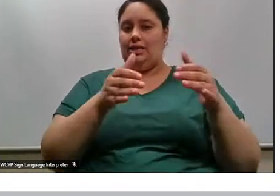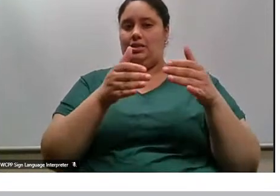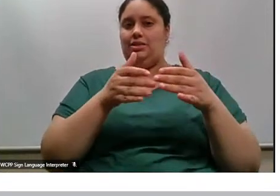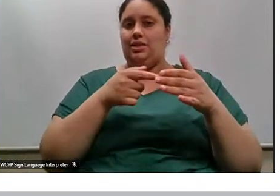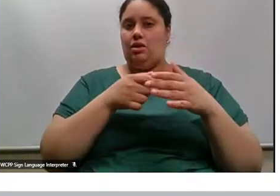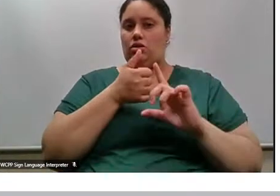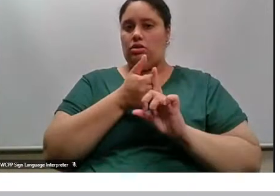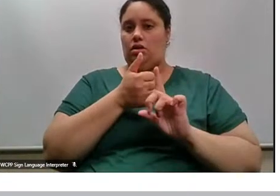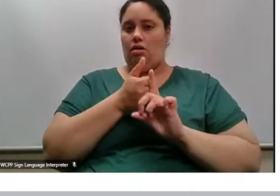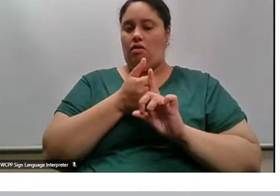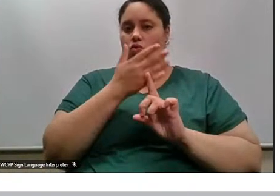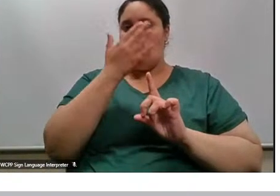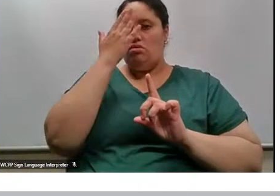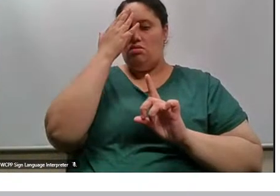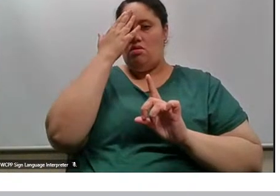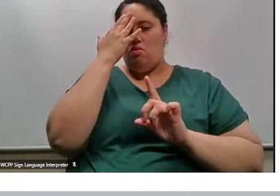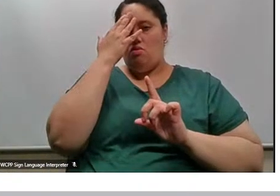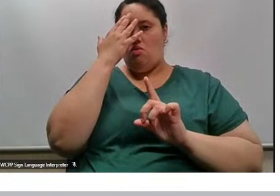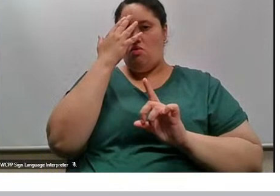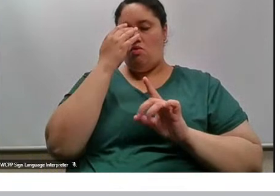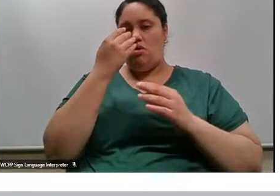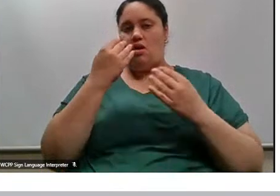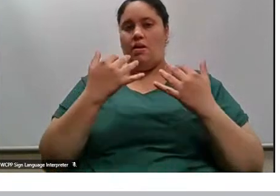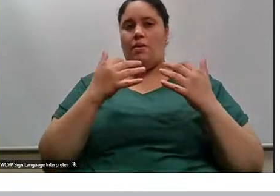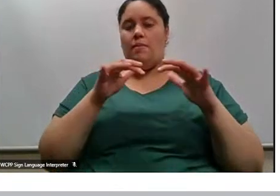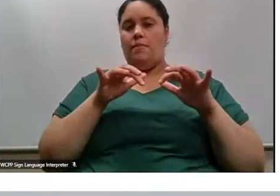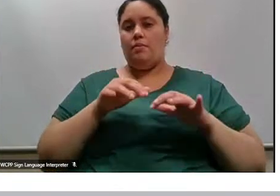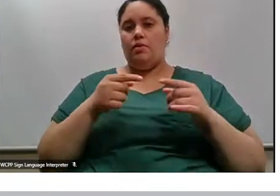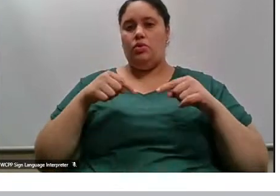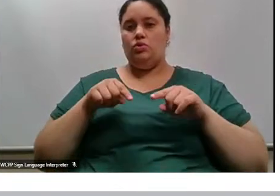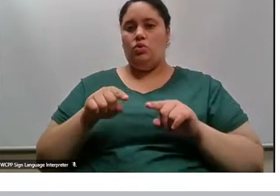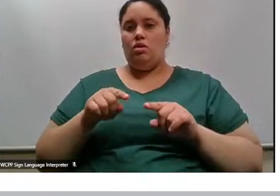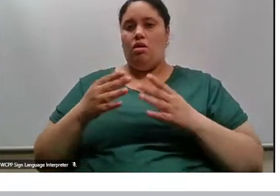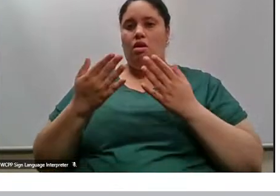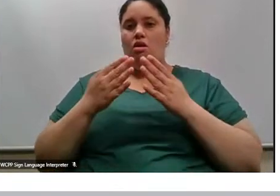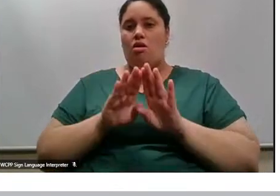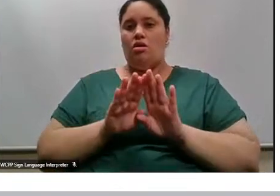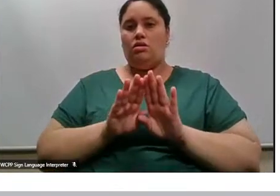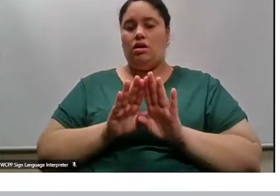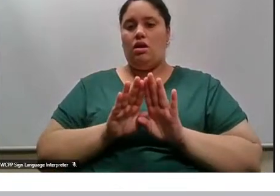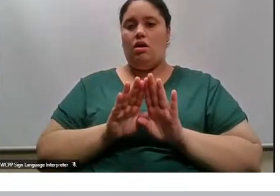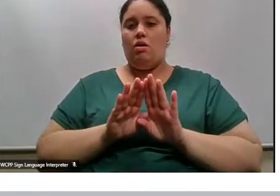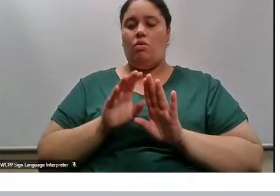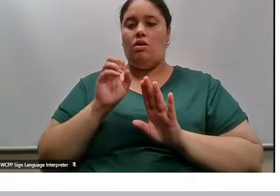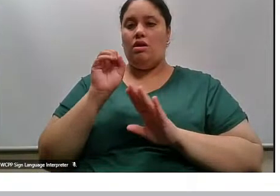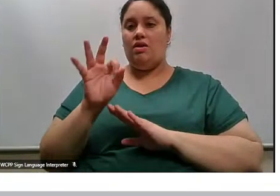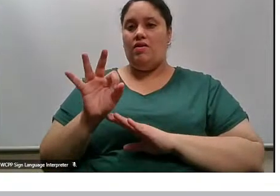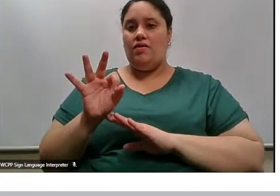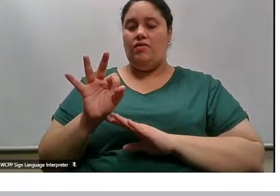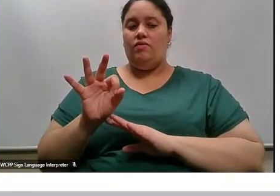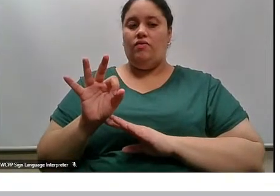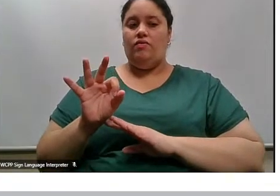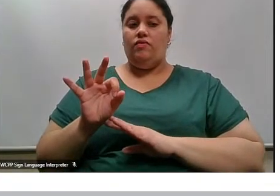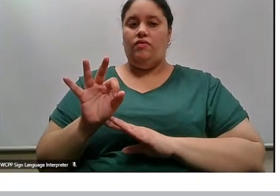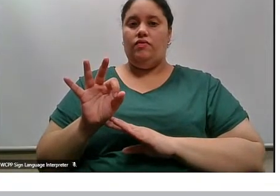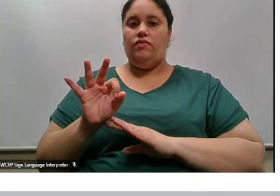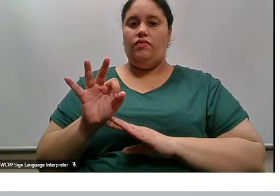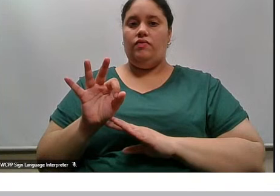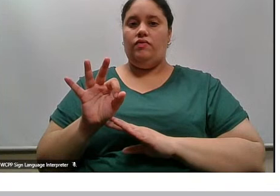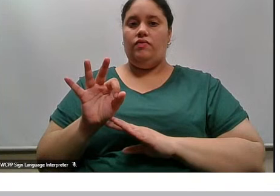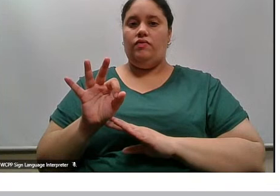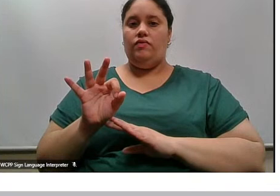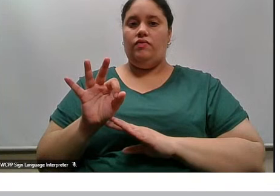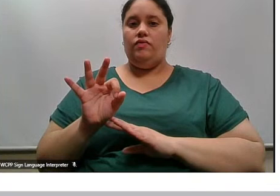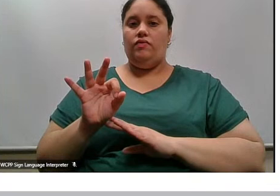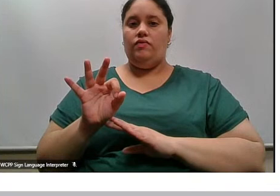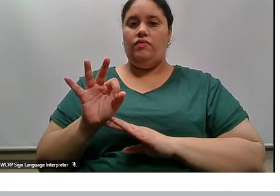on its own, and you know how people during the lockdown, if there was one thing you wouldn't want to touch